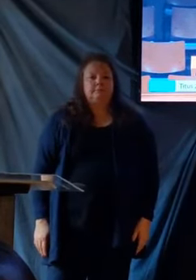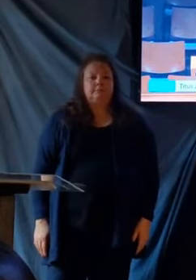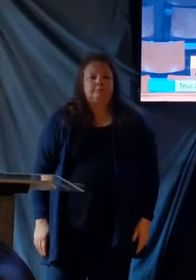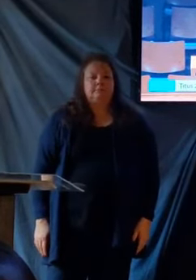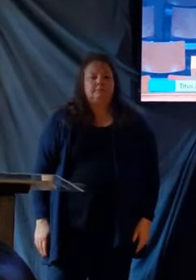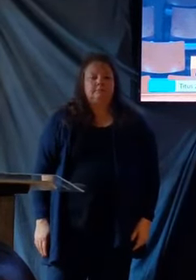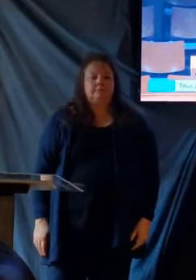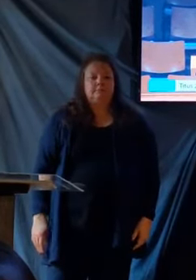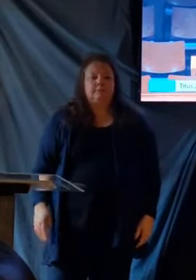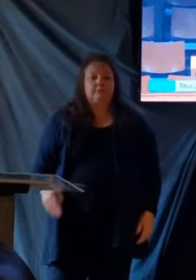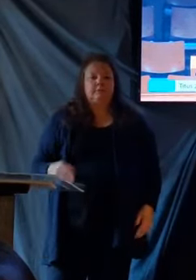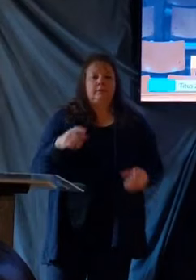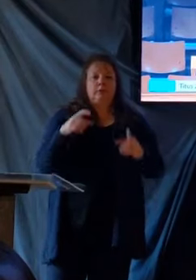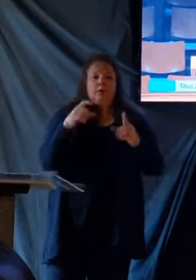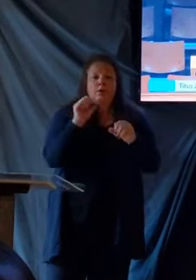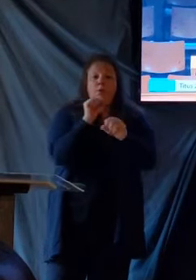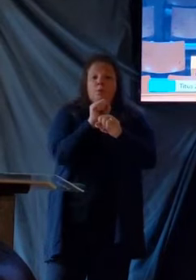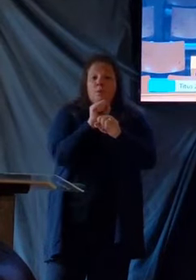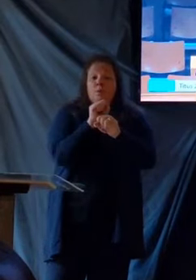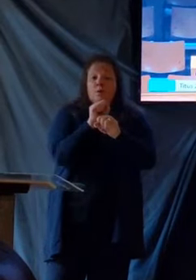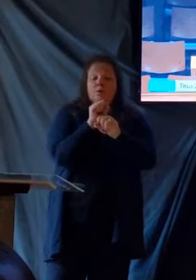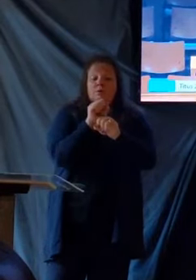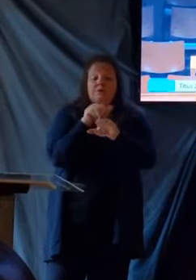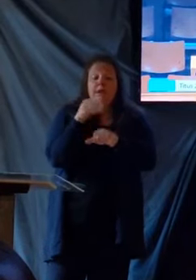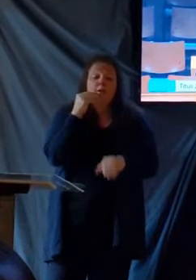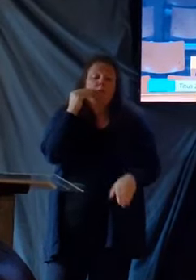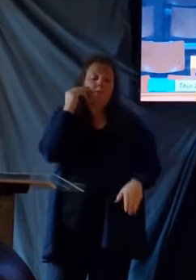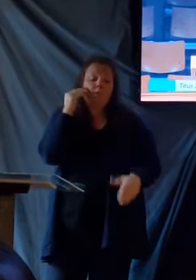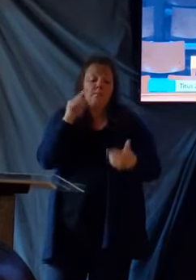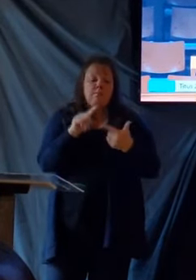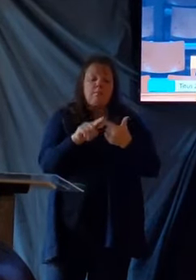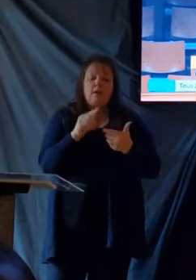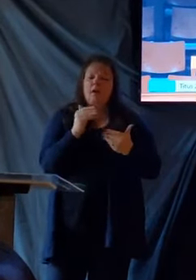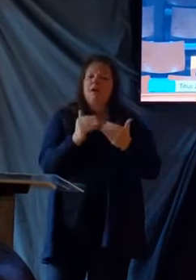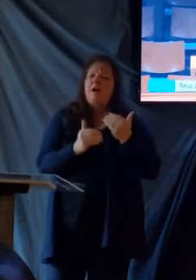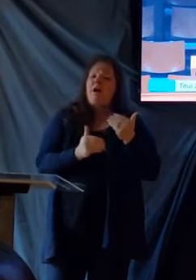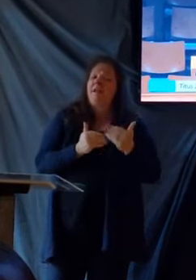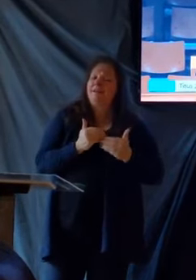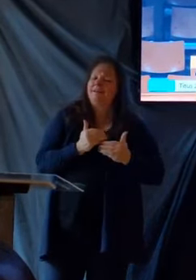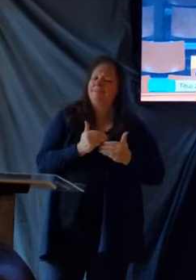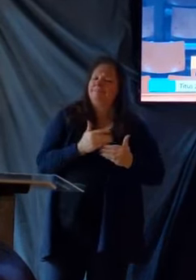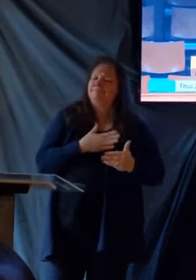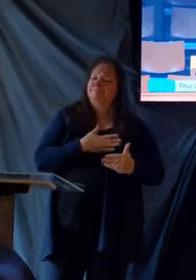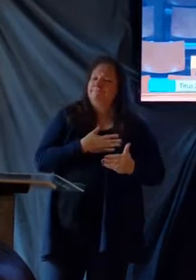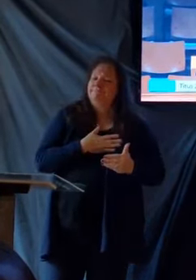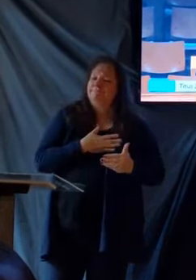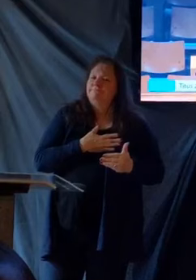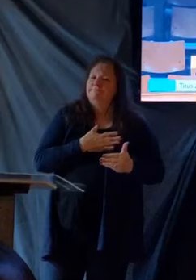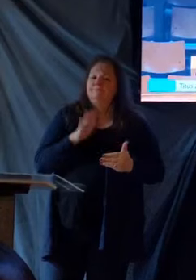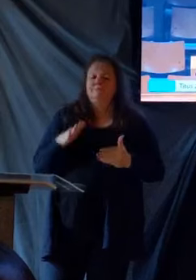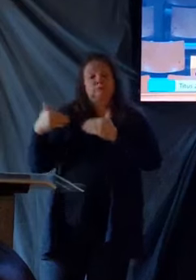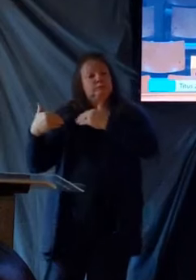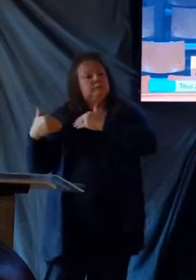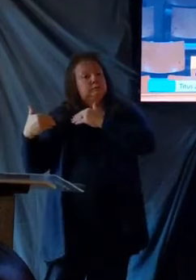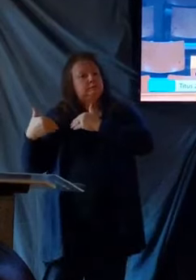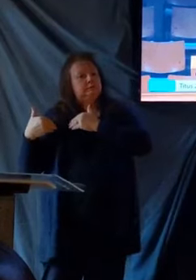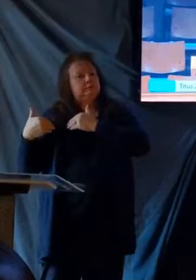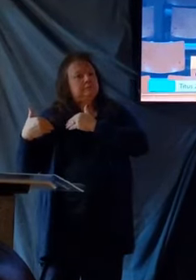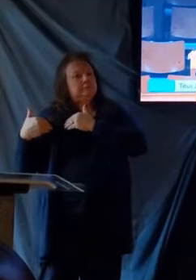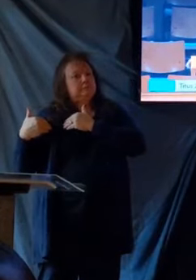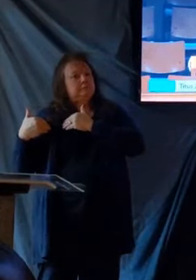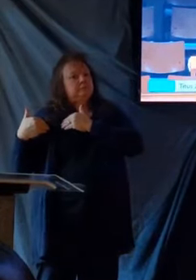Workers at home, kind. I mean, this whole realm, I'm going to